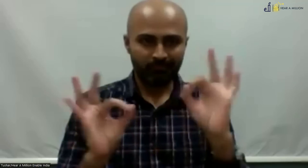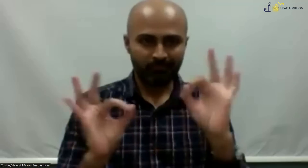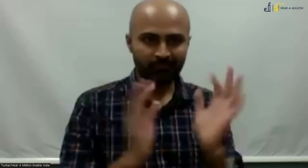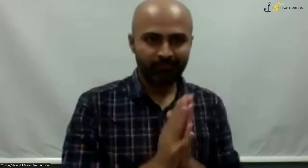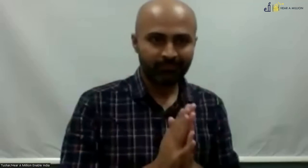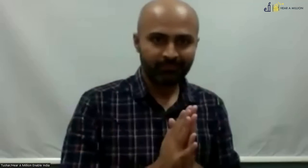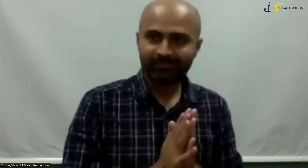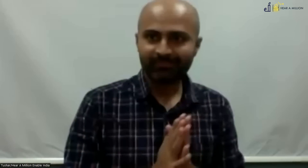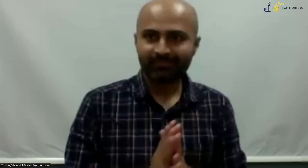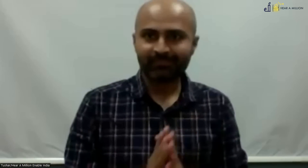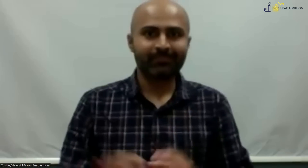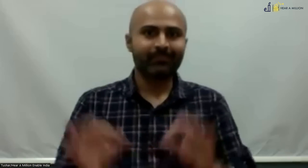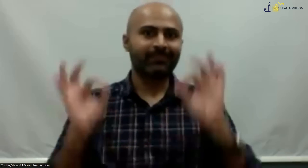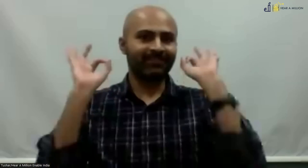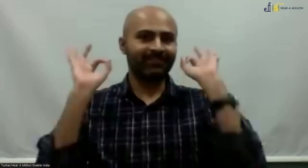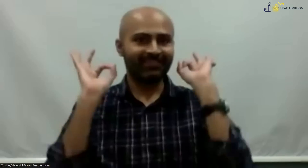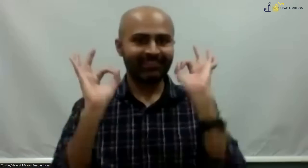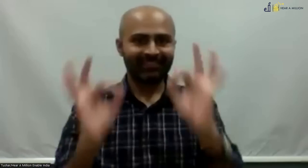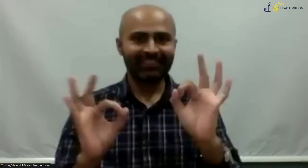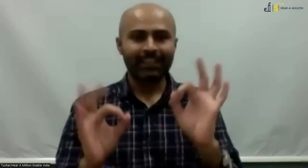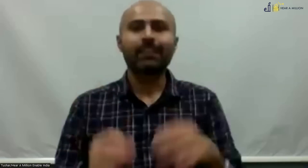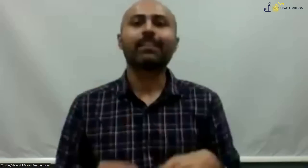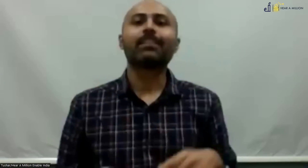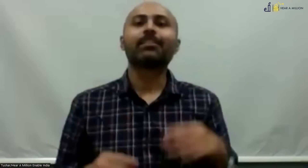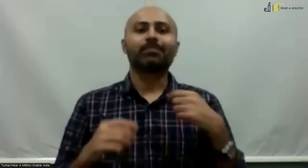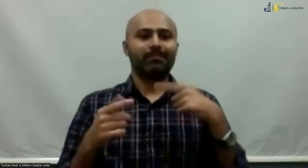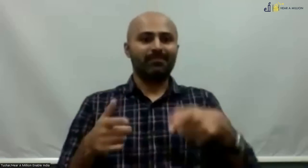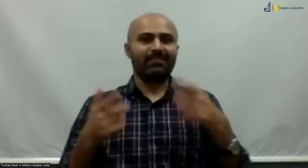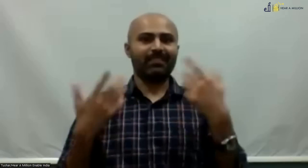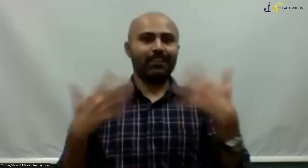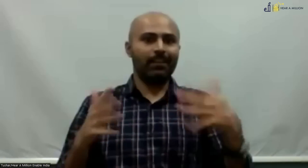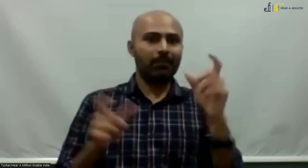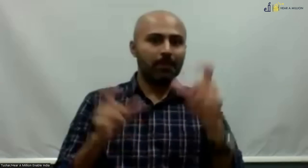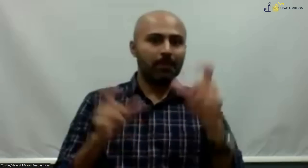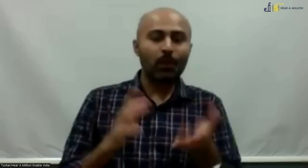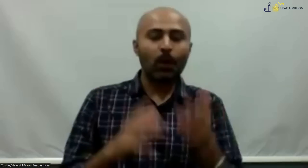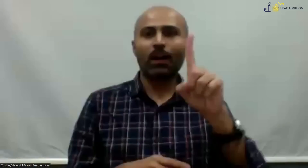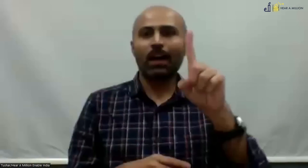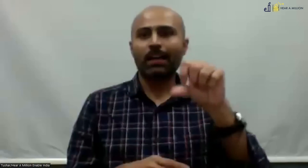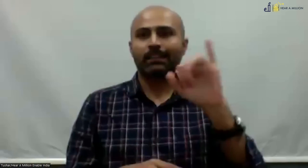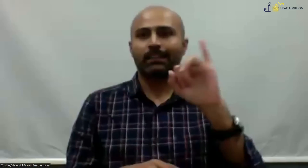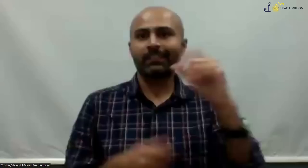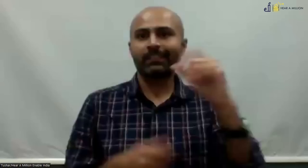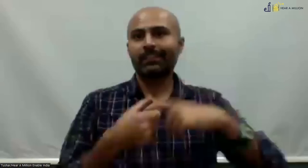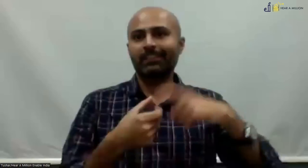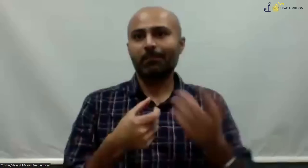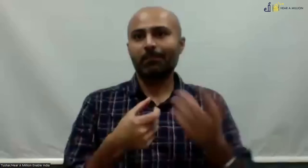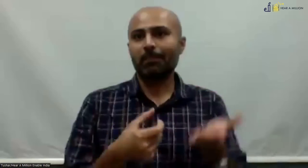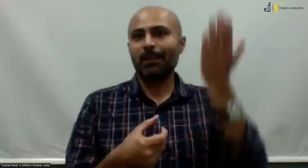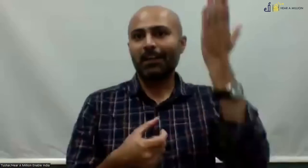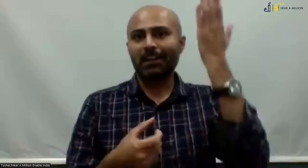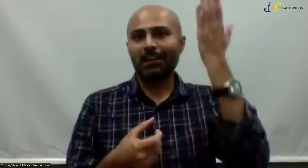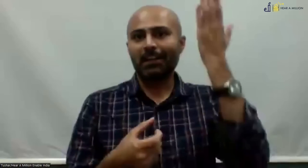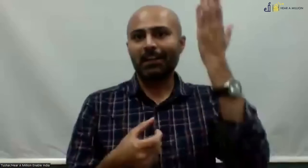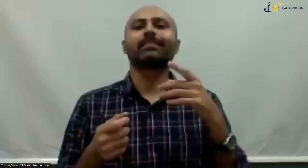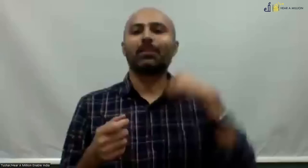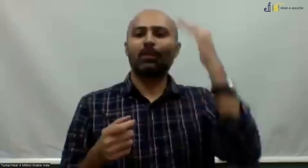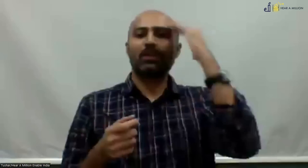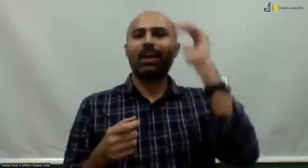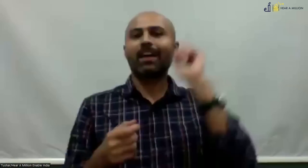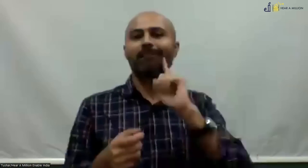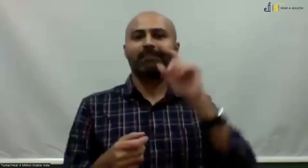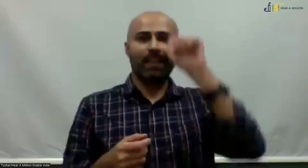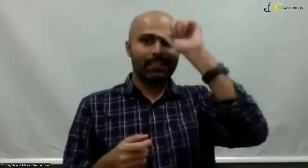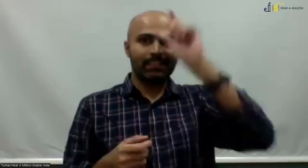names of different phones like Redmi and these, it's difficult when you have questions, it will be difficult for us to find you out. There